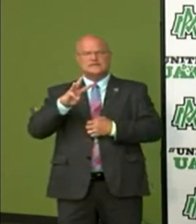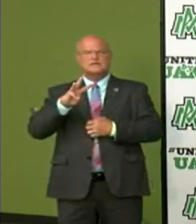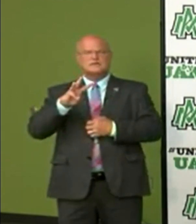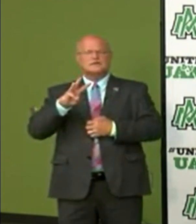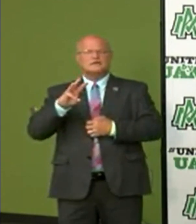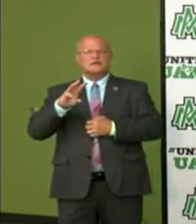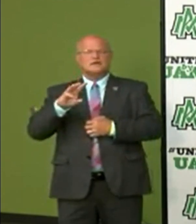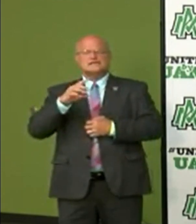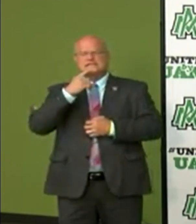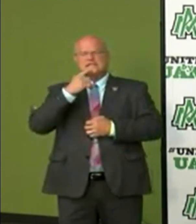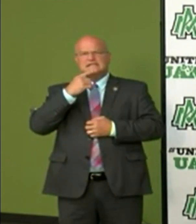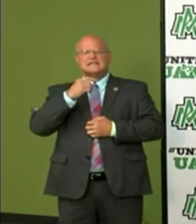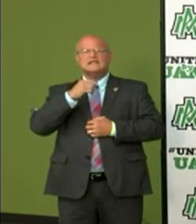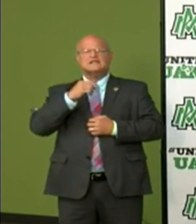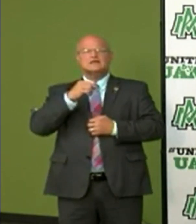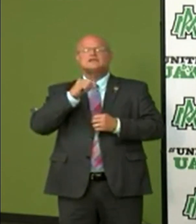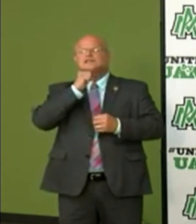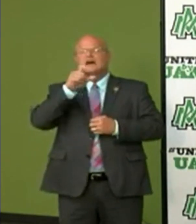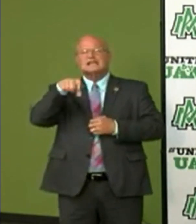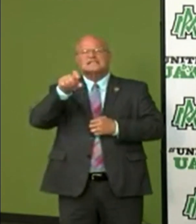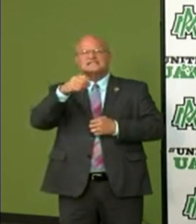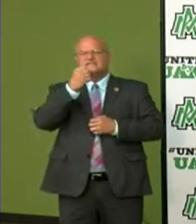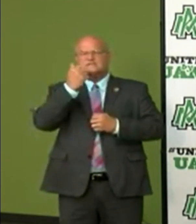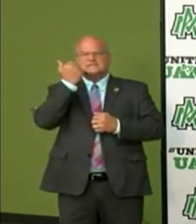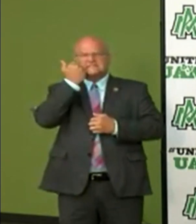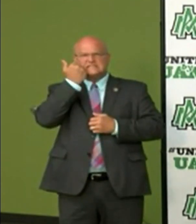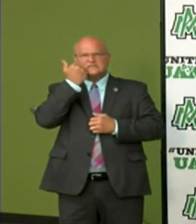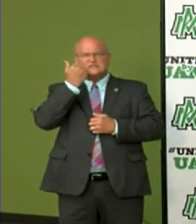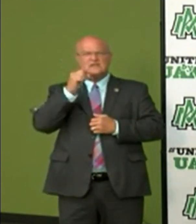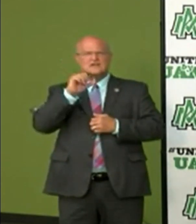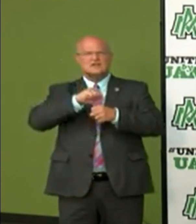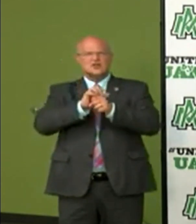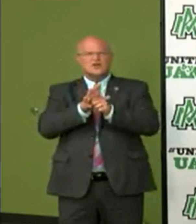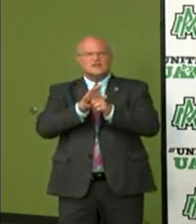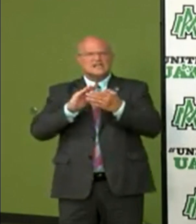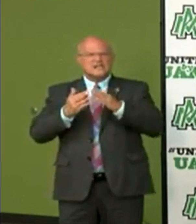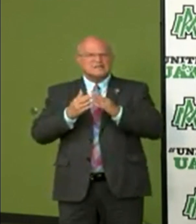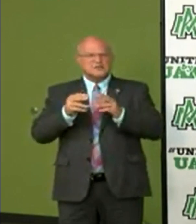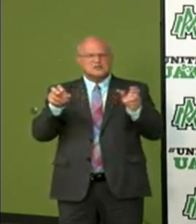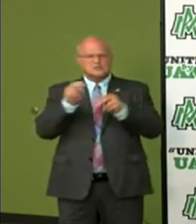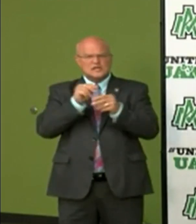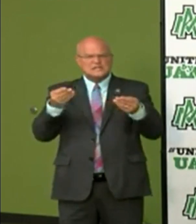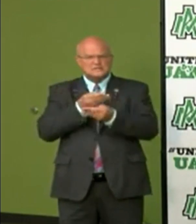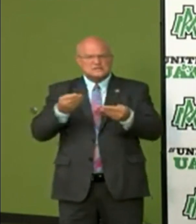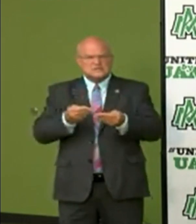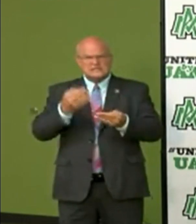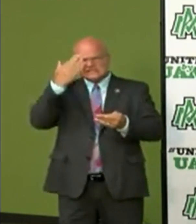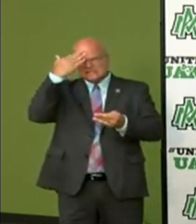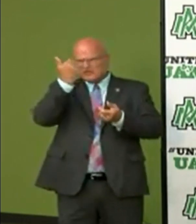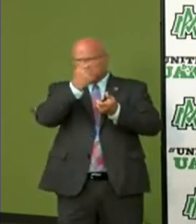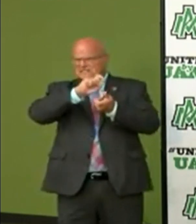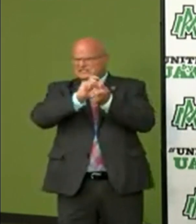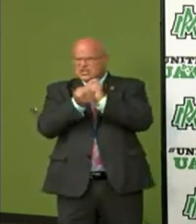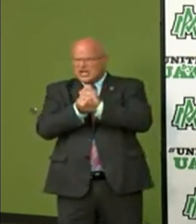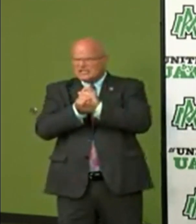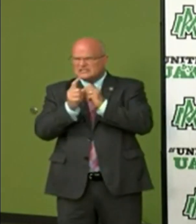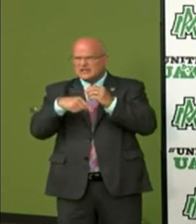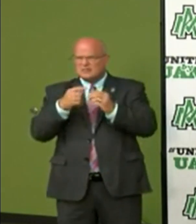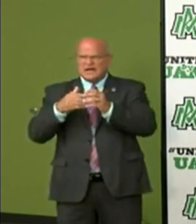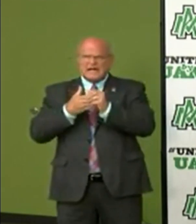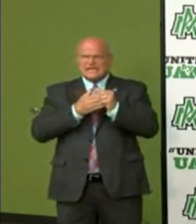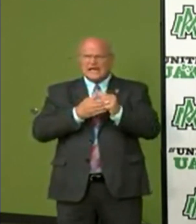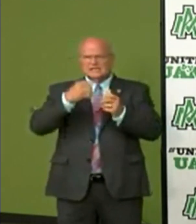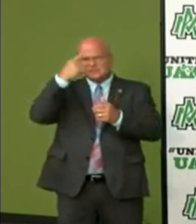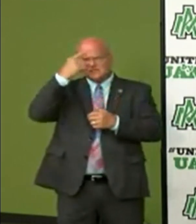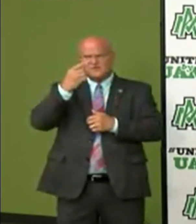that non-essential dental care in areas of COVID-19 community transmission. Do you know of any changes regarding